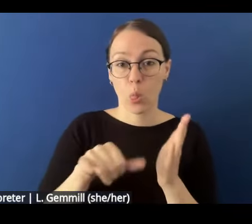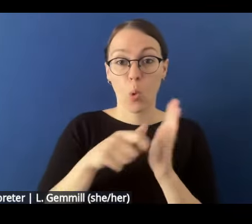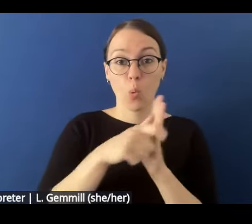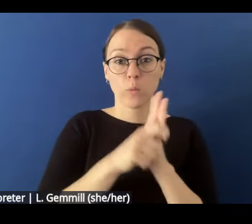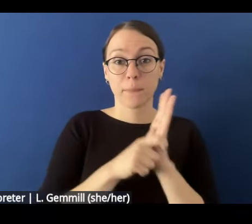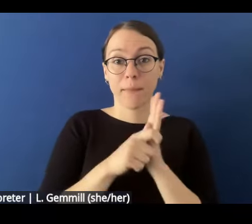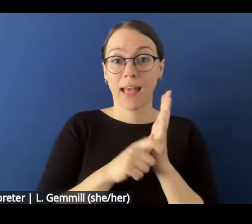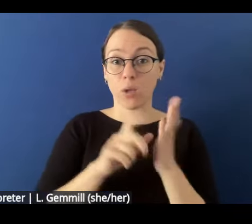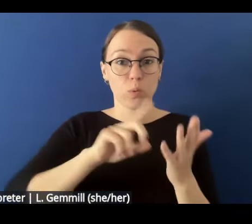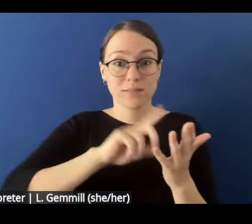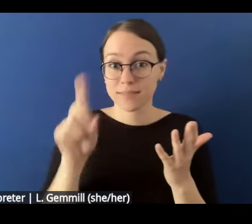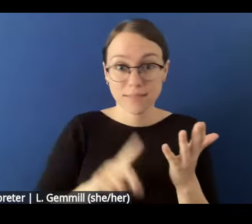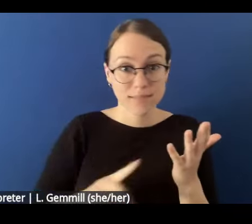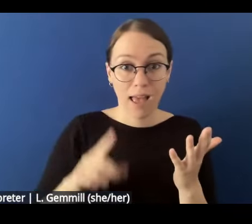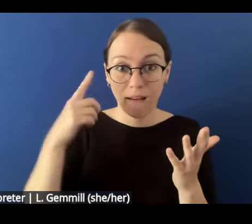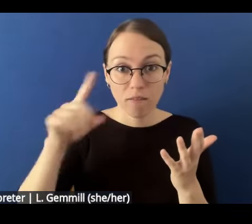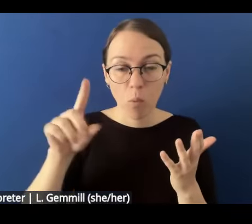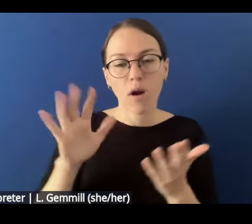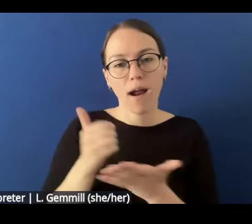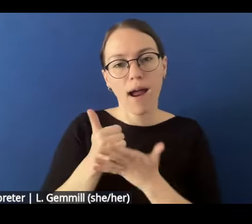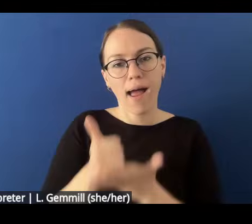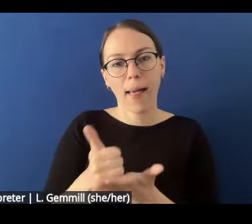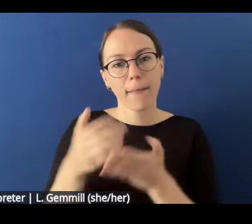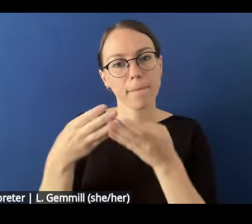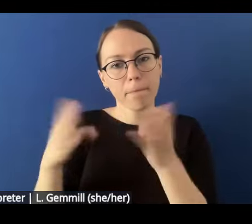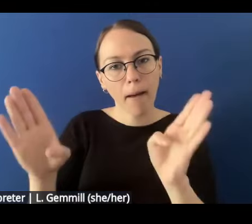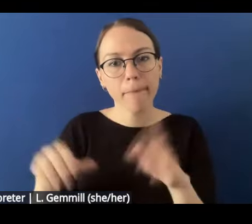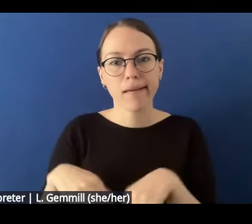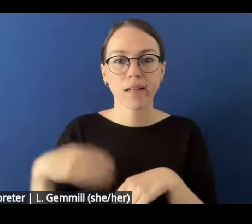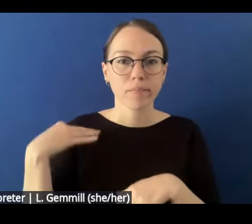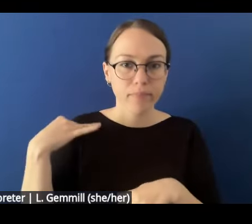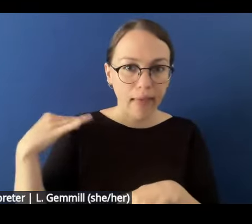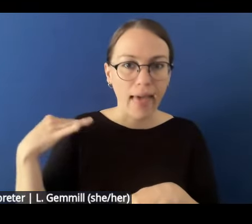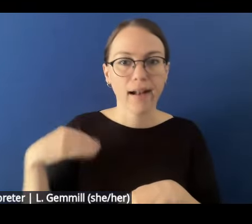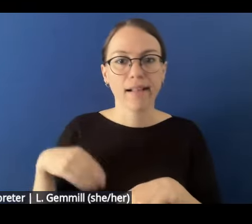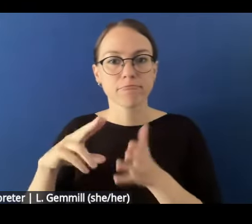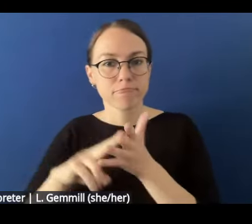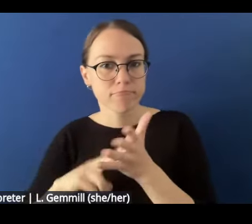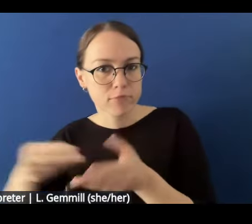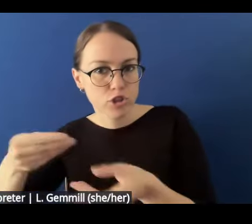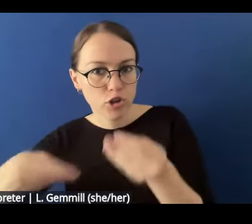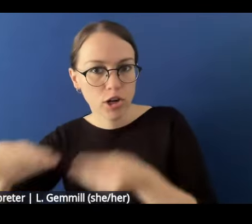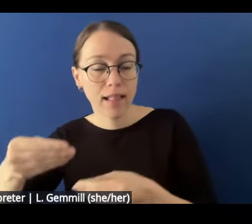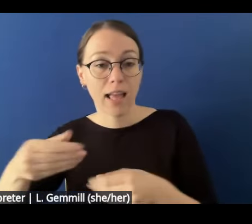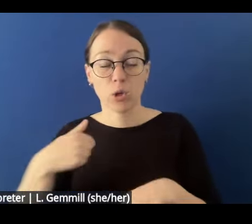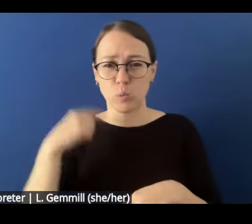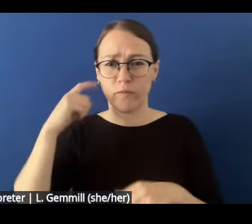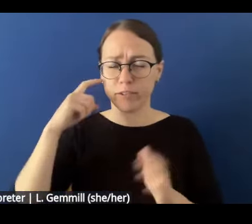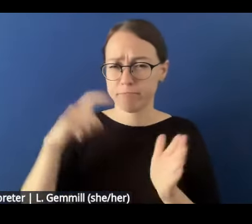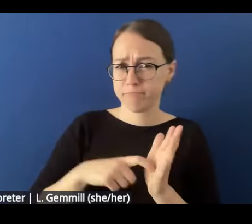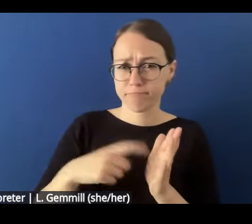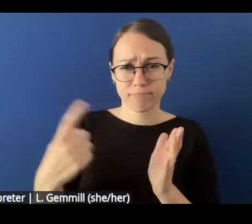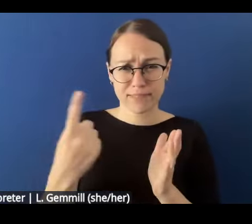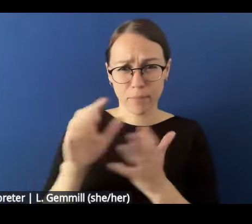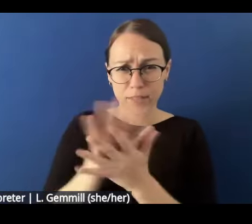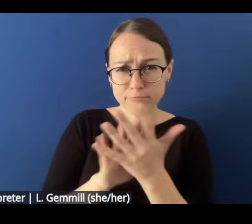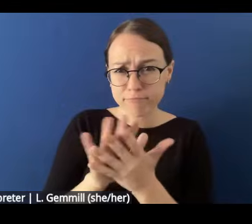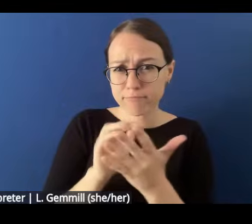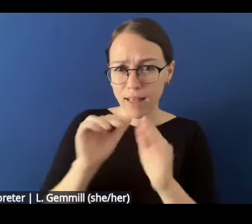It's designed to help candidates. It's designed to help circulators. So when we hear things that maybe are a little bit unclear or something like that, we try